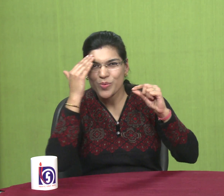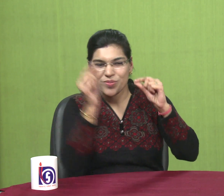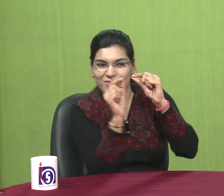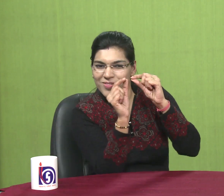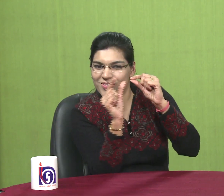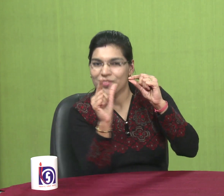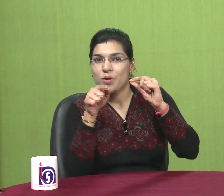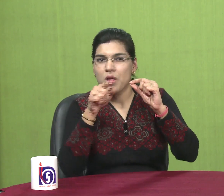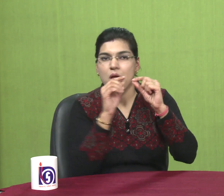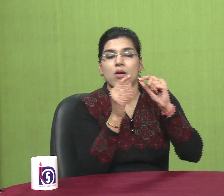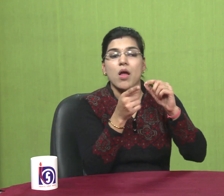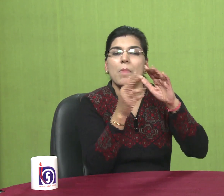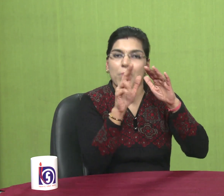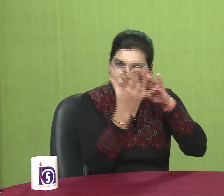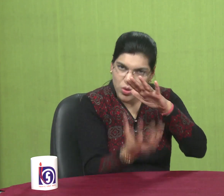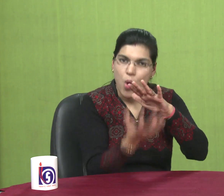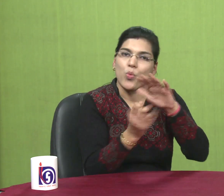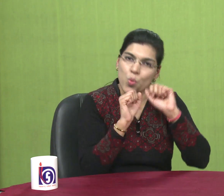there are always